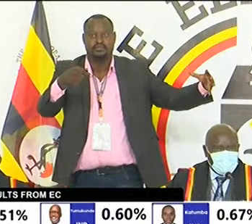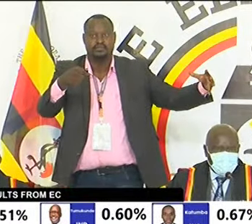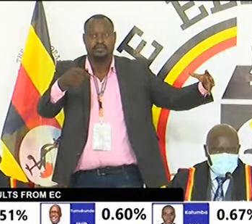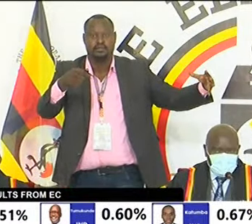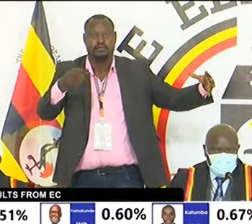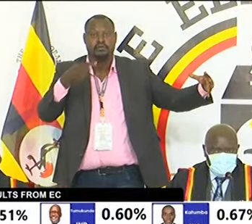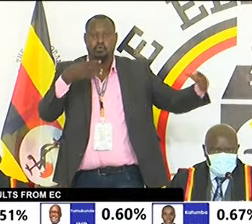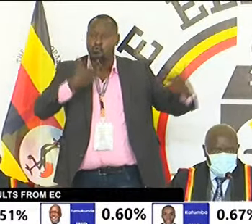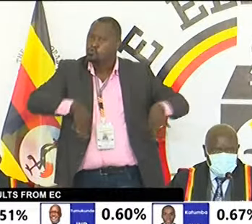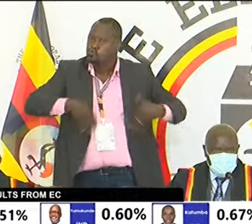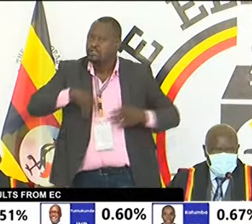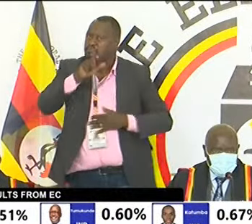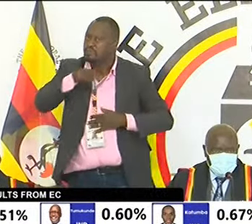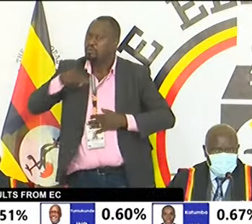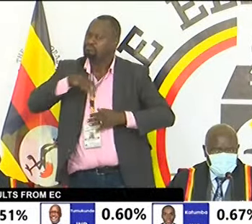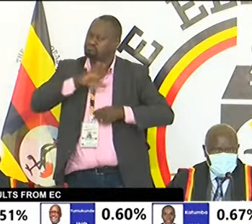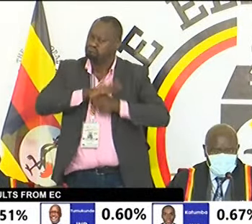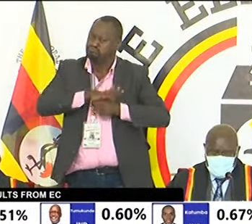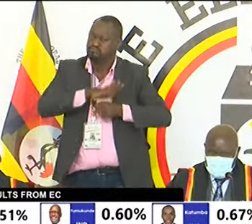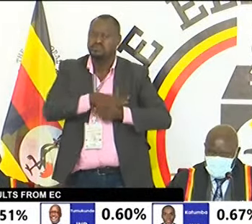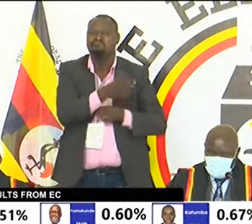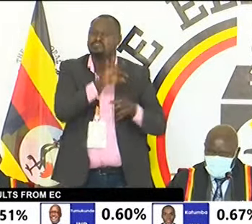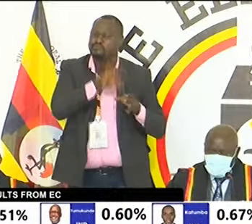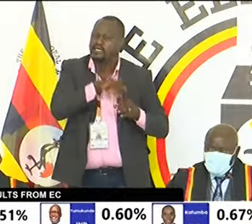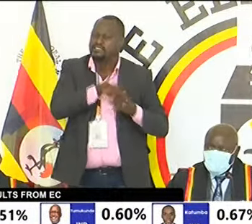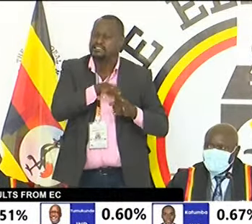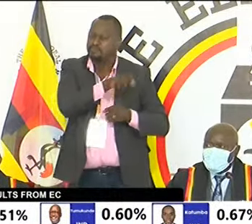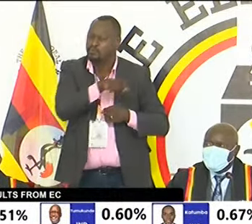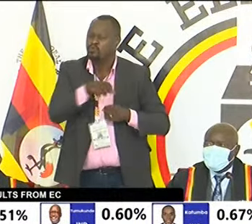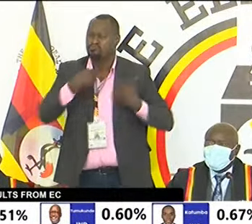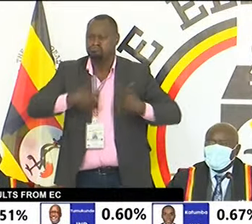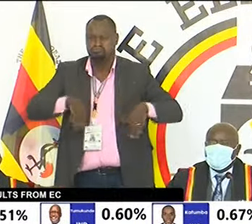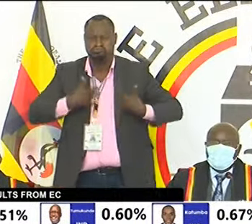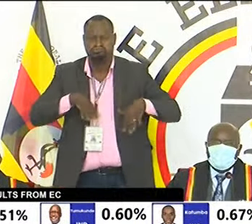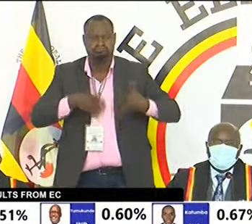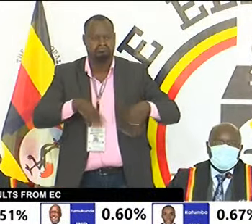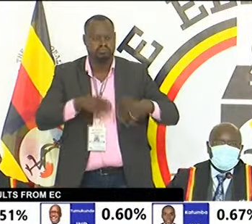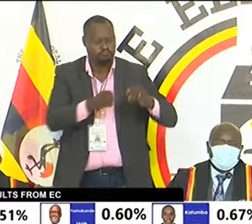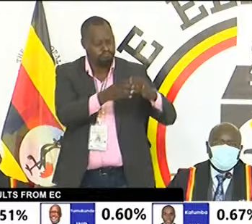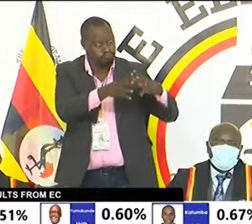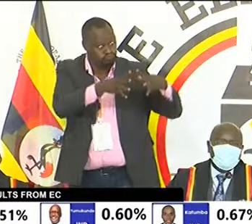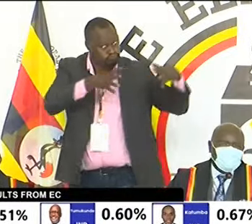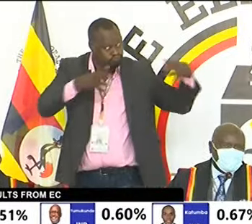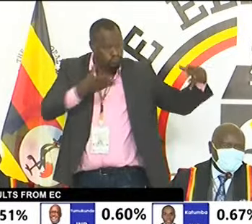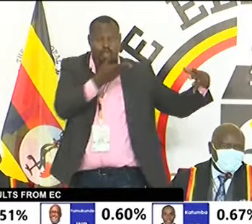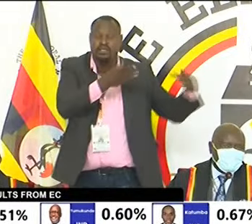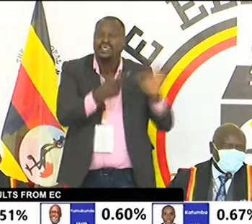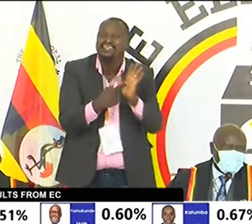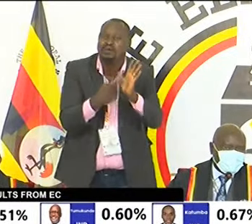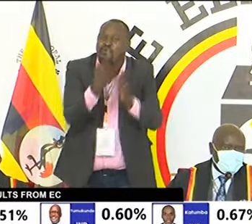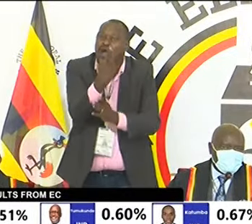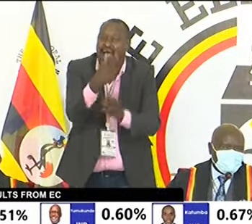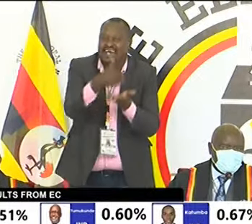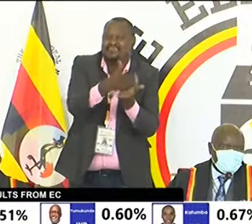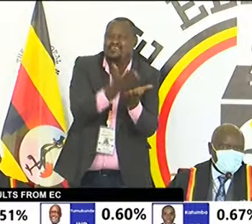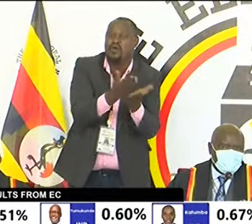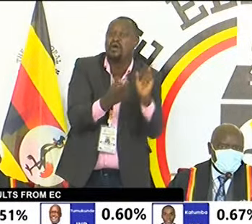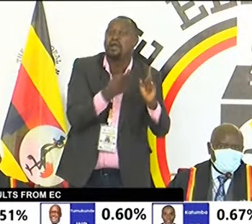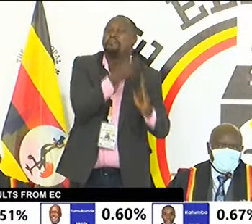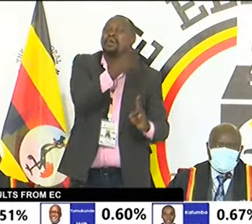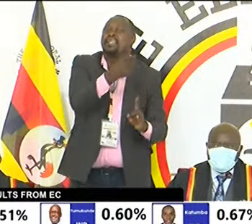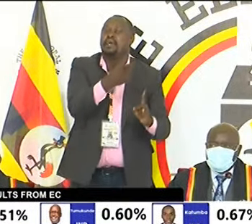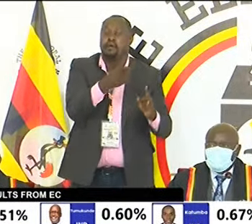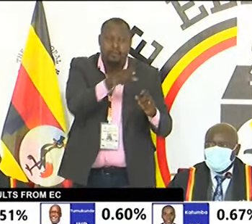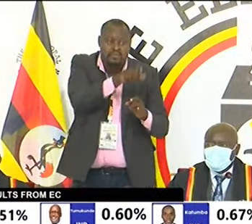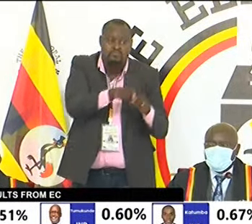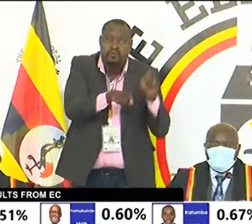Many voters. Okay? And in fact, you may find, for example, one division of Kampala